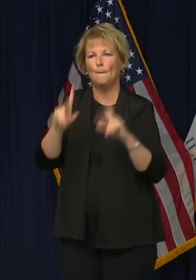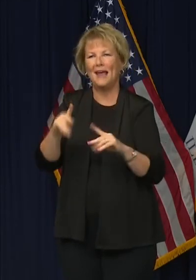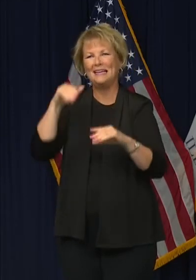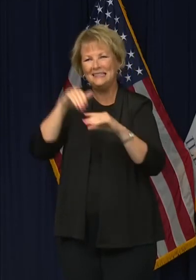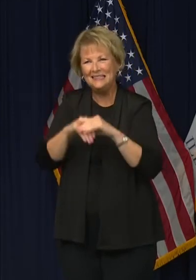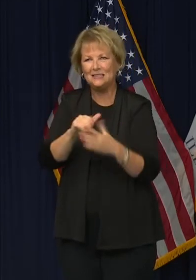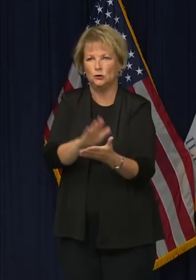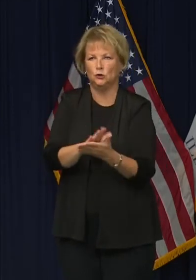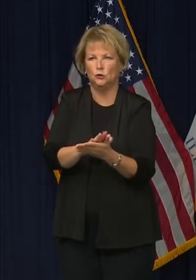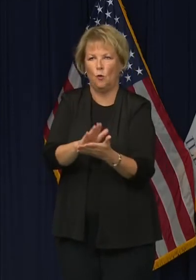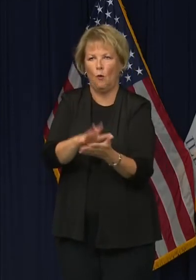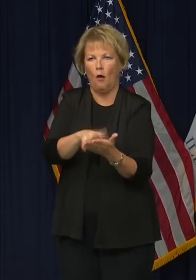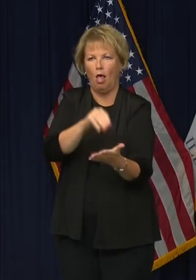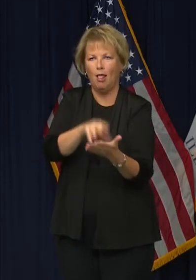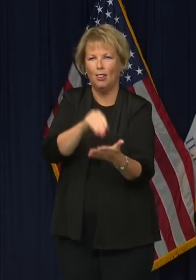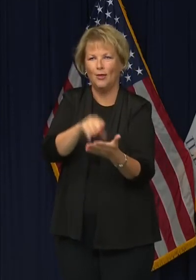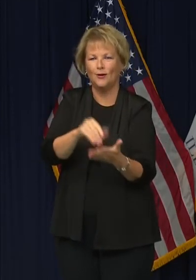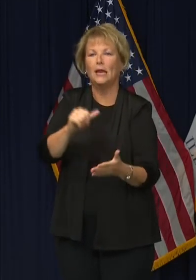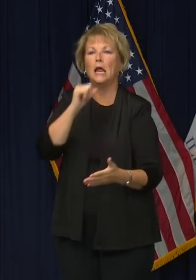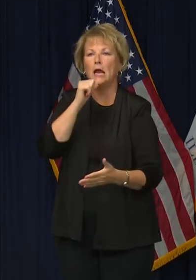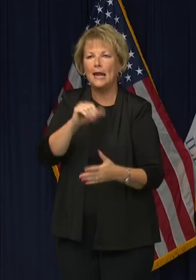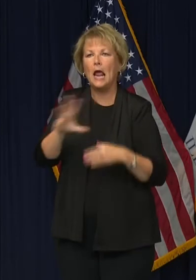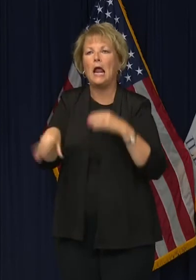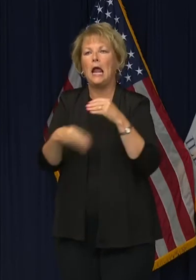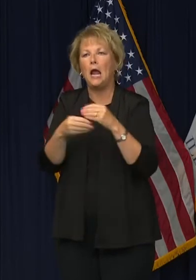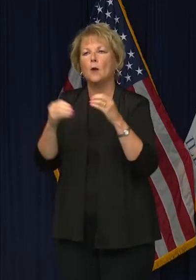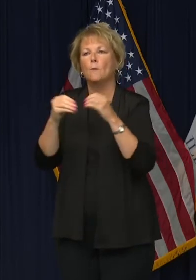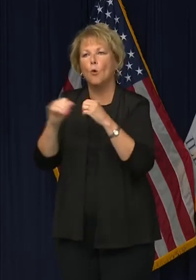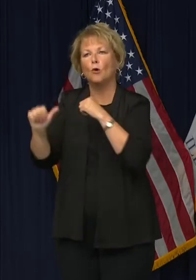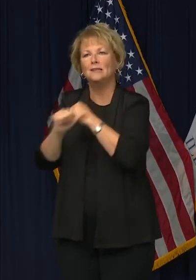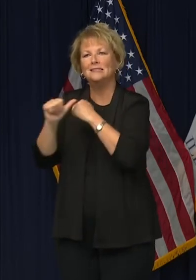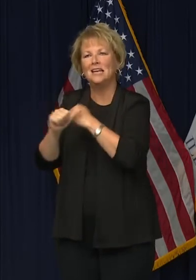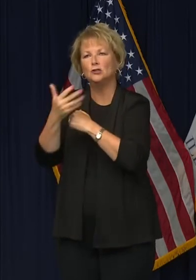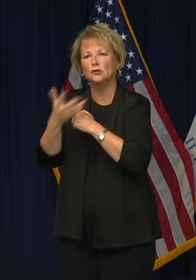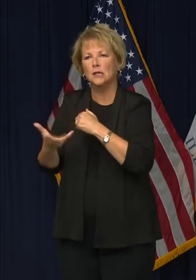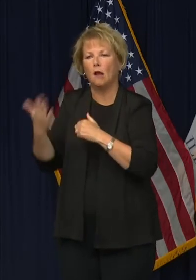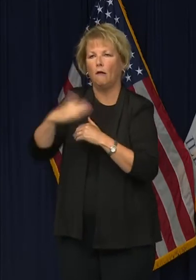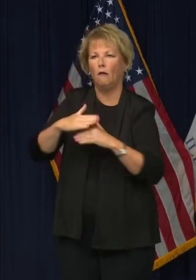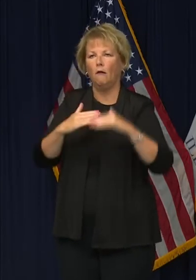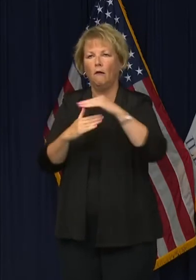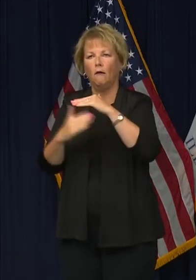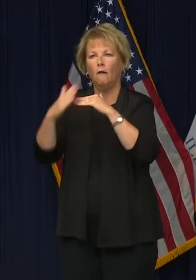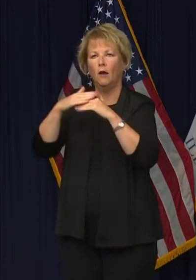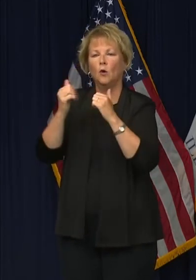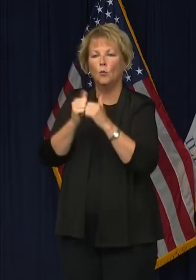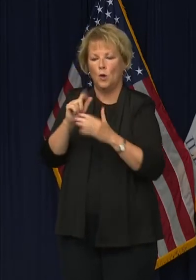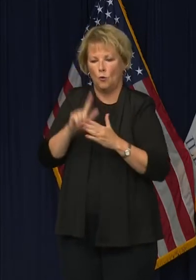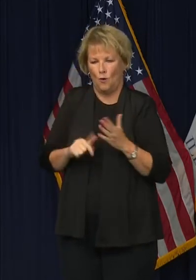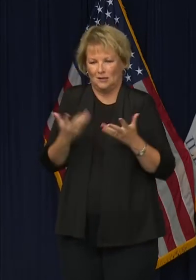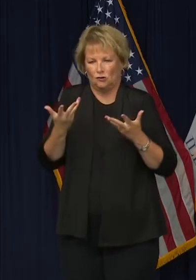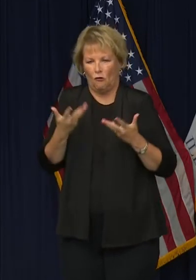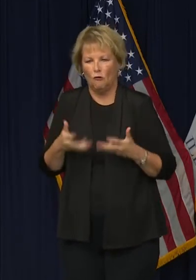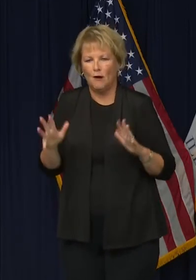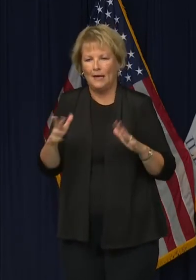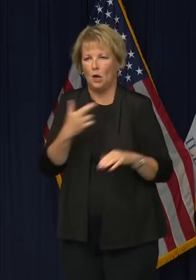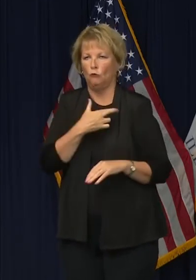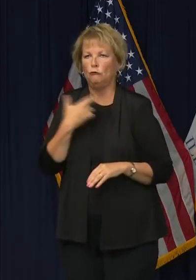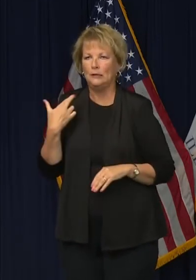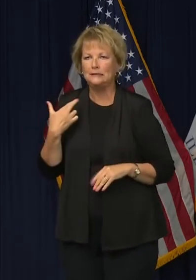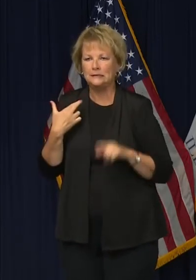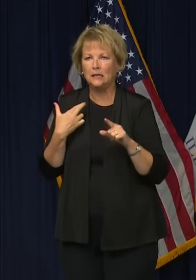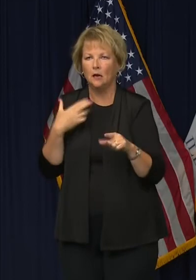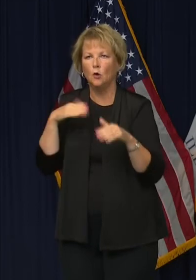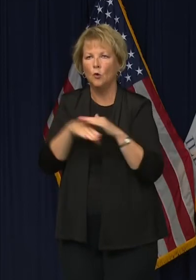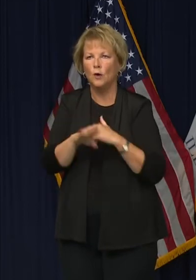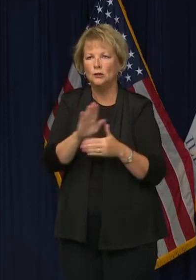and not add other dangerous activities on top of what already would be, some risk that would be